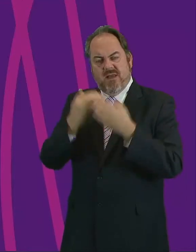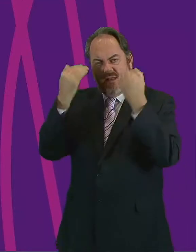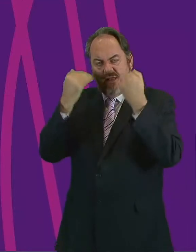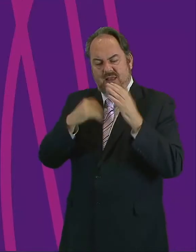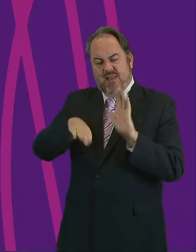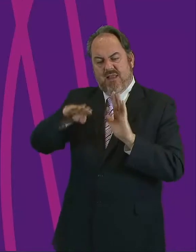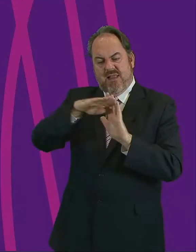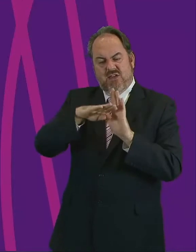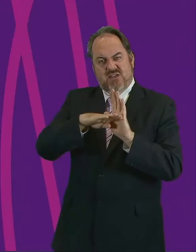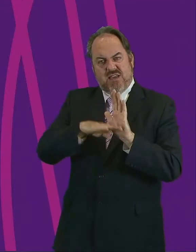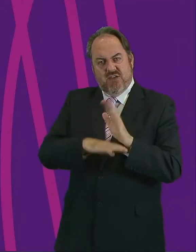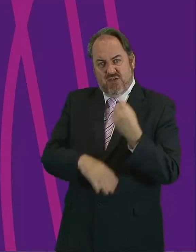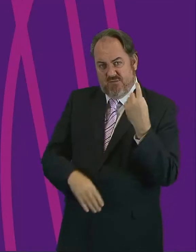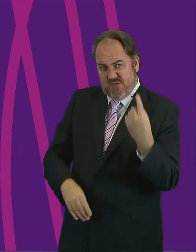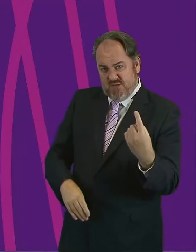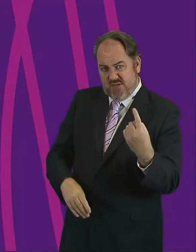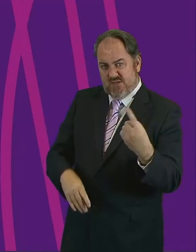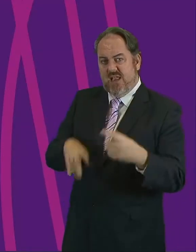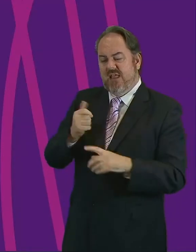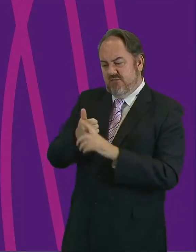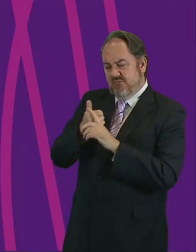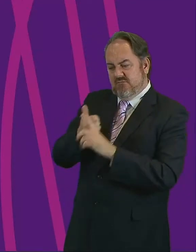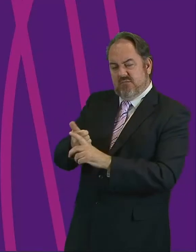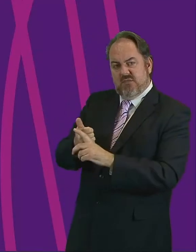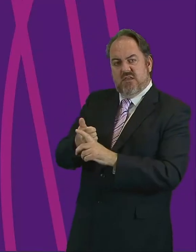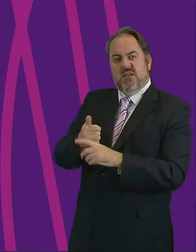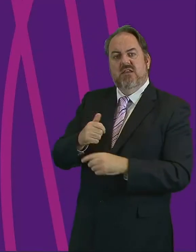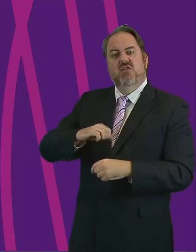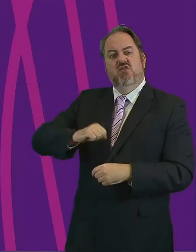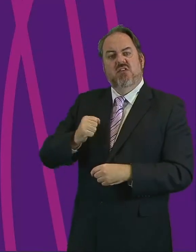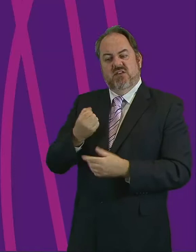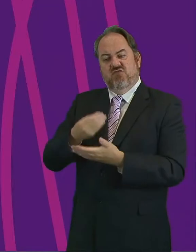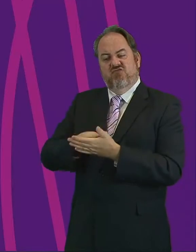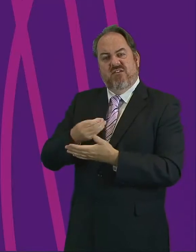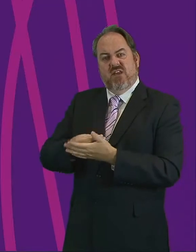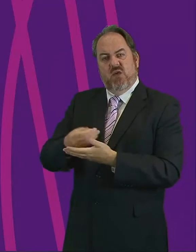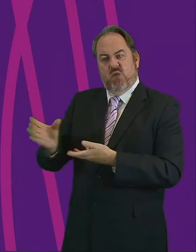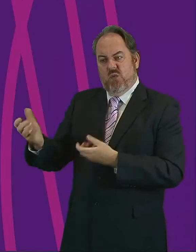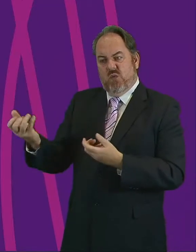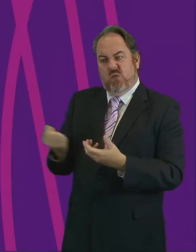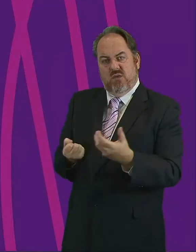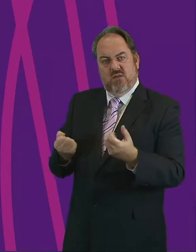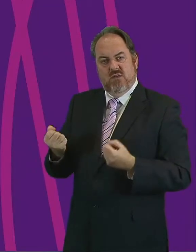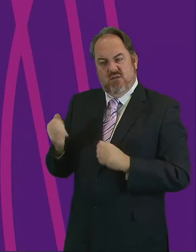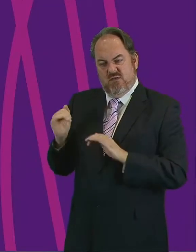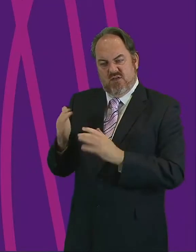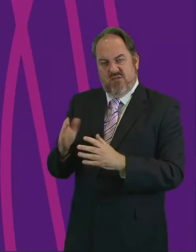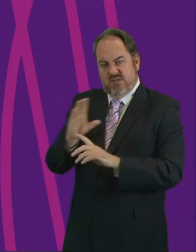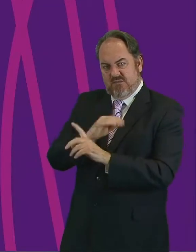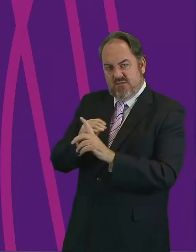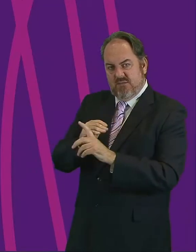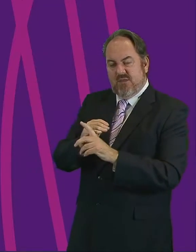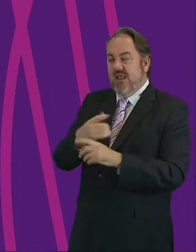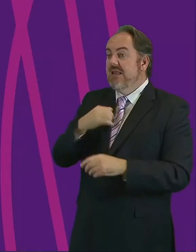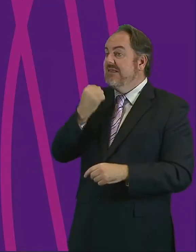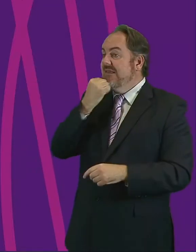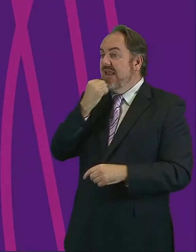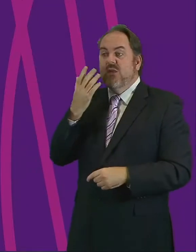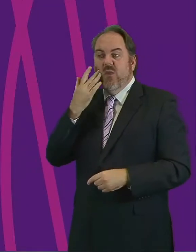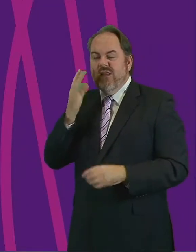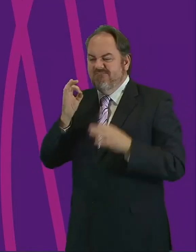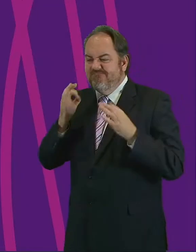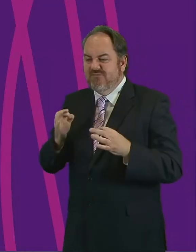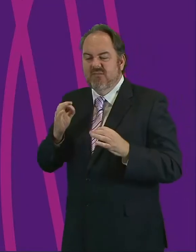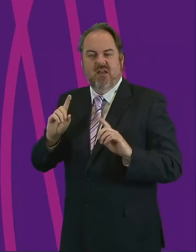can be introduced effectively and efficiently. So we will move very quickly. I cannot put a precise date on it just now, and I don't think that would